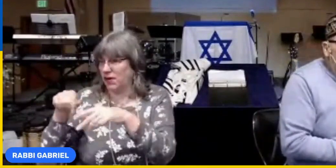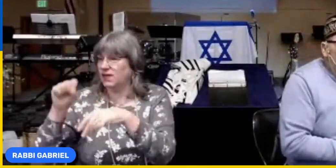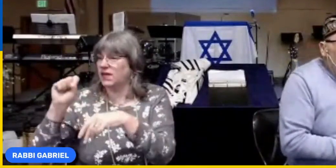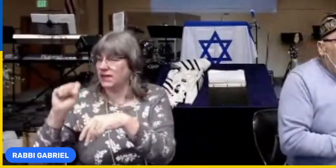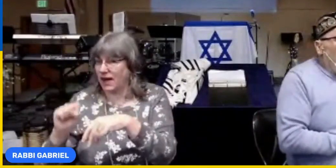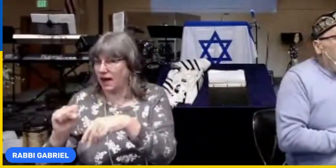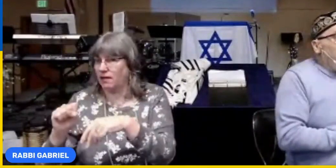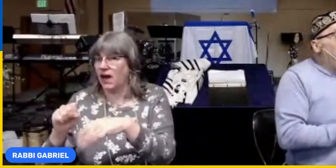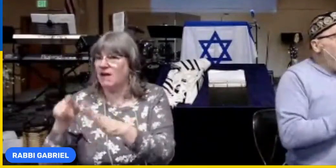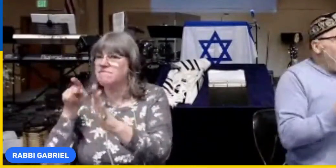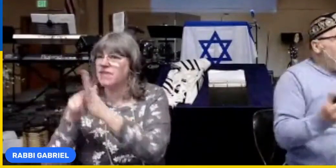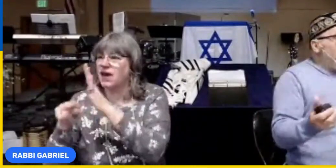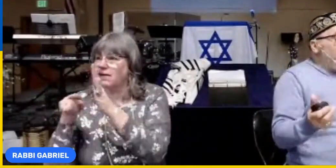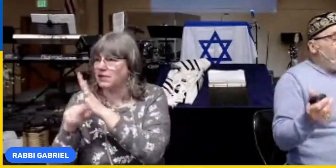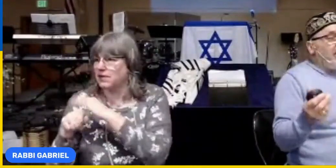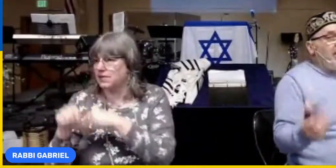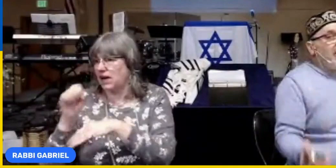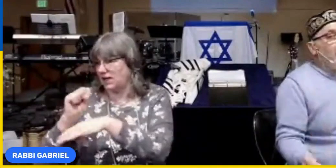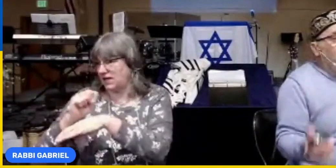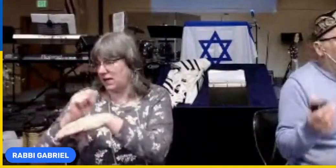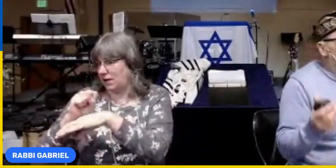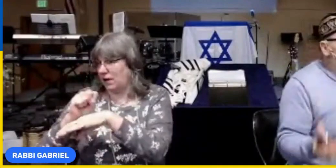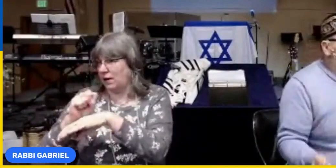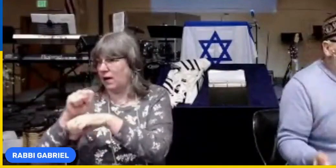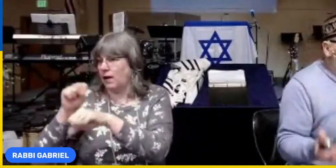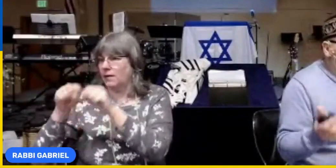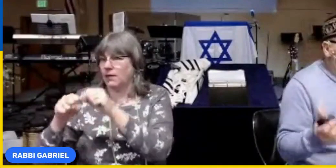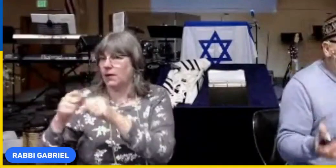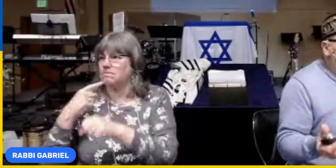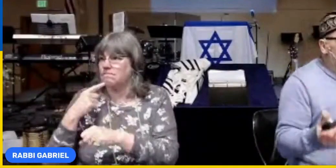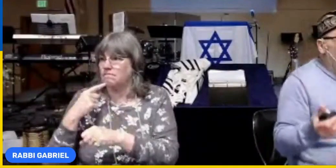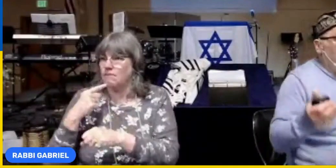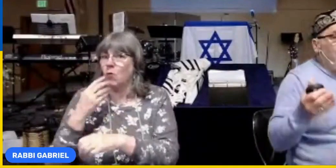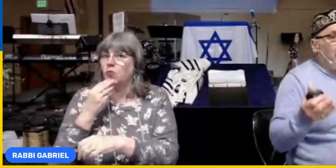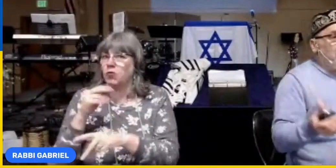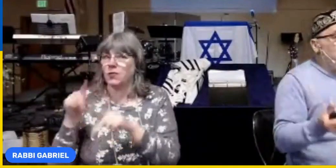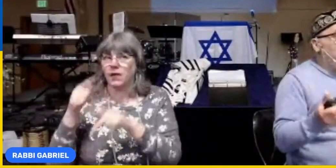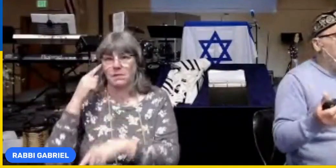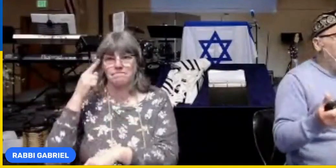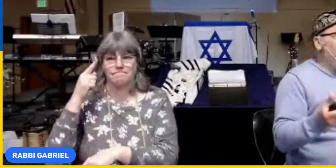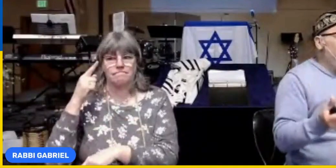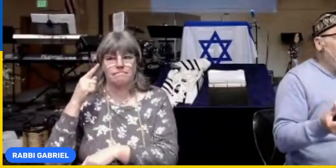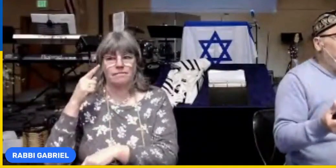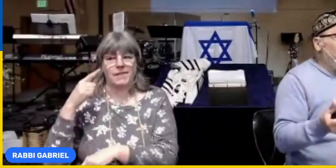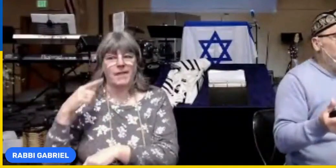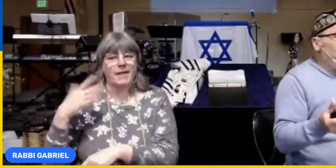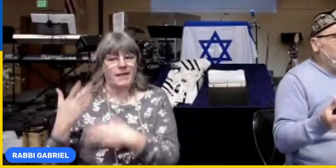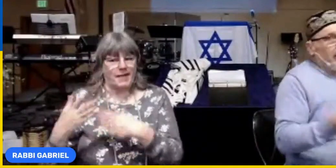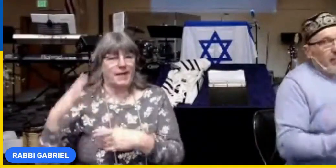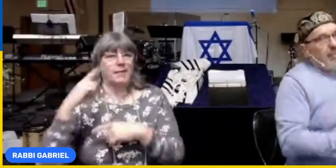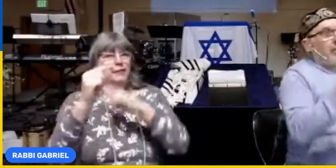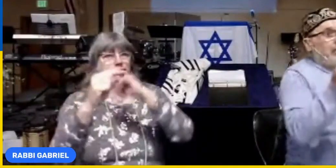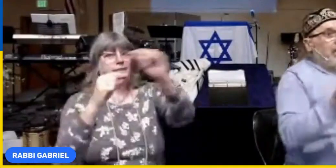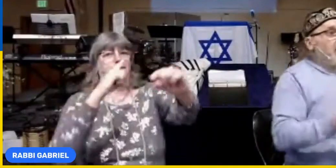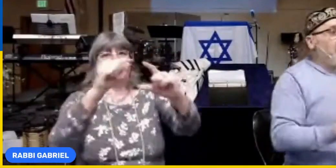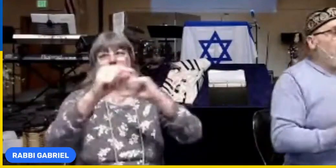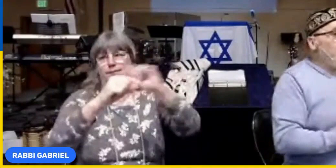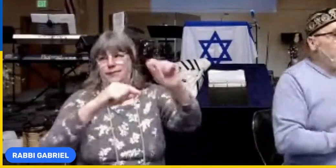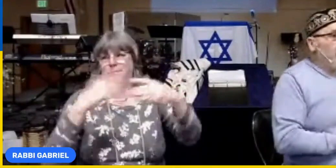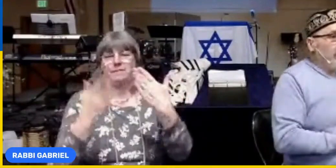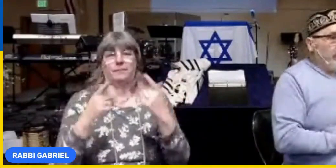But anyway, it takes this discomfort in order for Jews to say, well, maybe